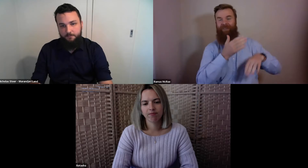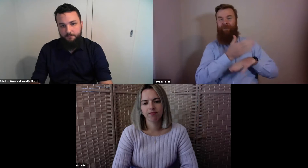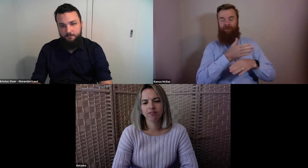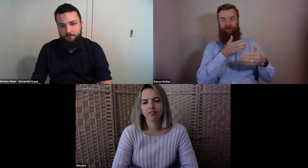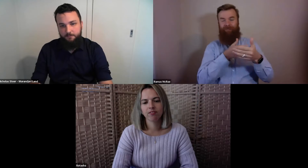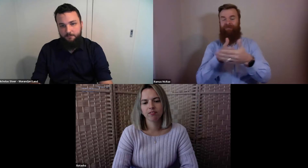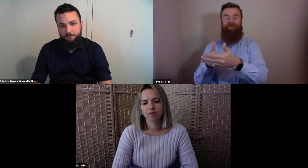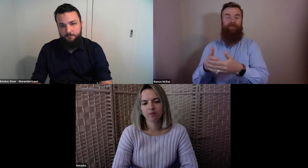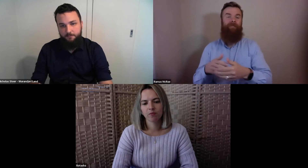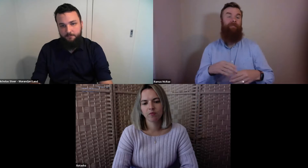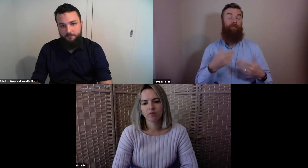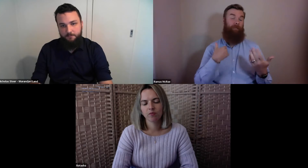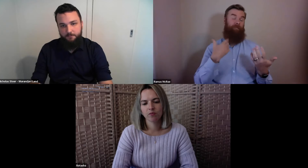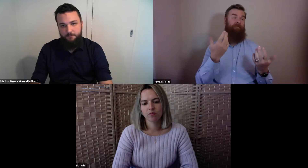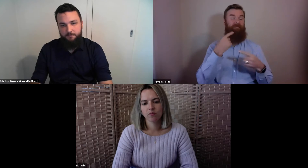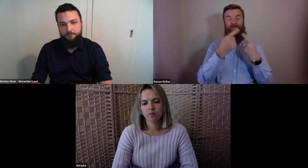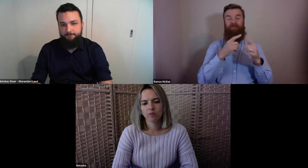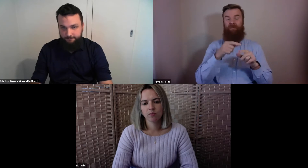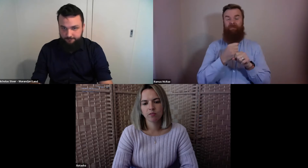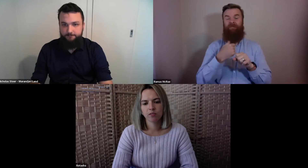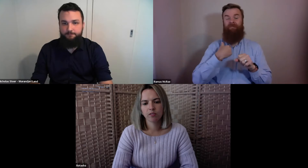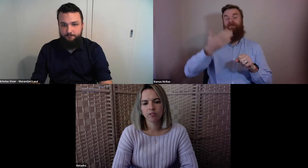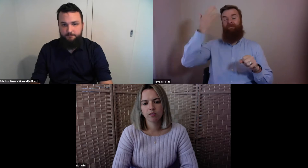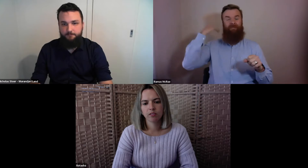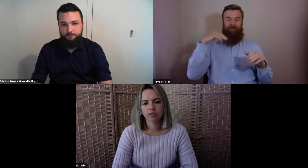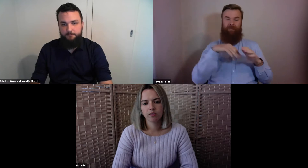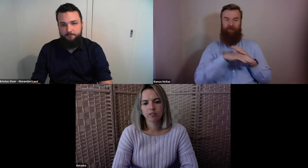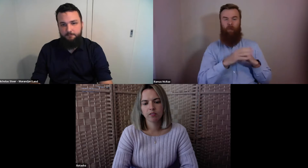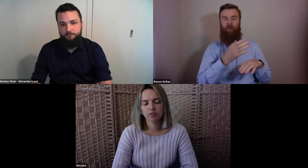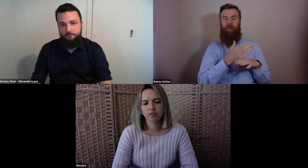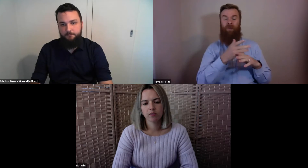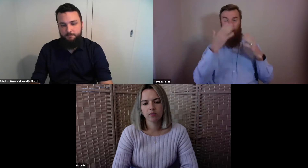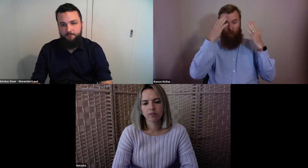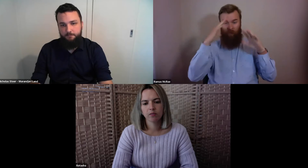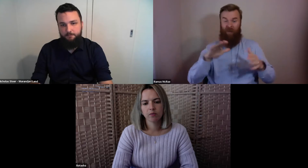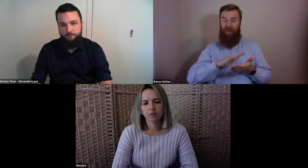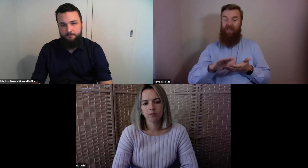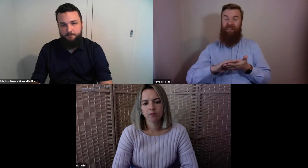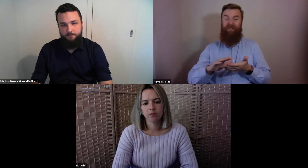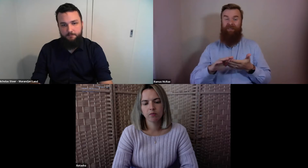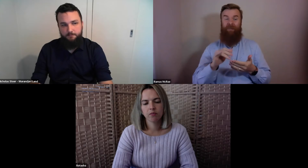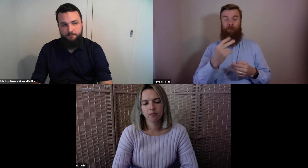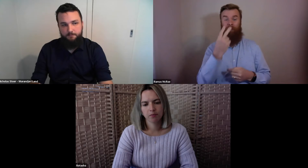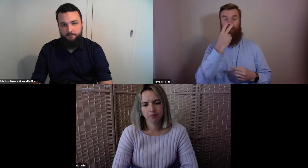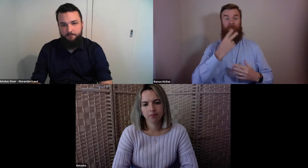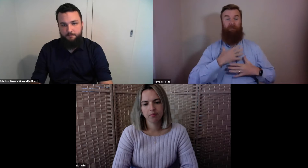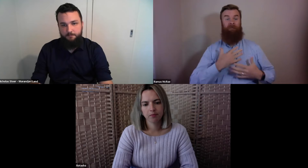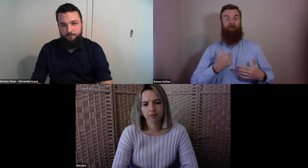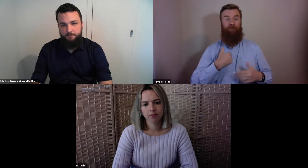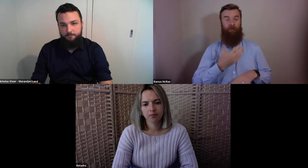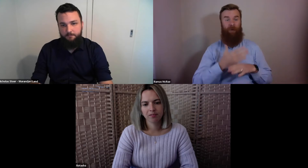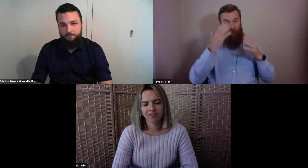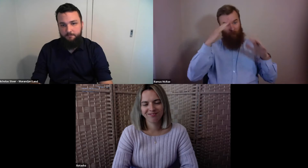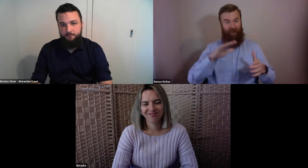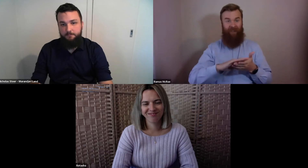and it's about developing skills really to overcome those barriers. I used to work in a hotel